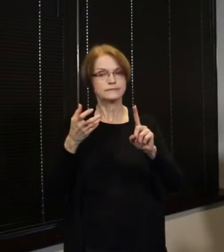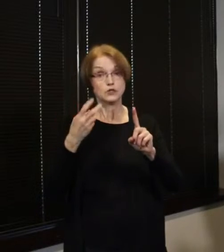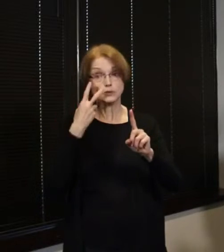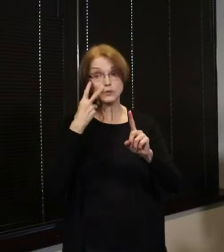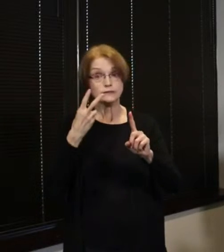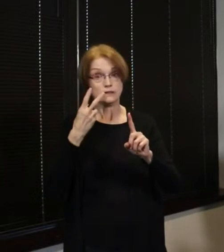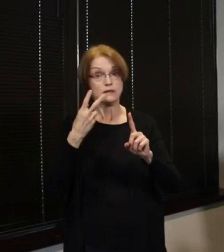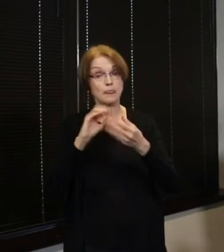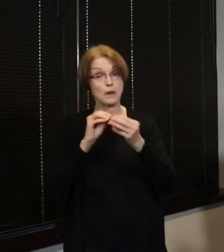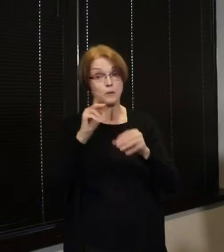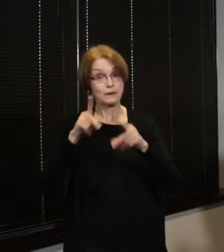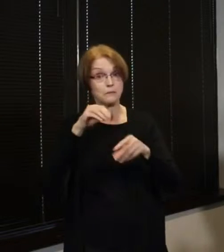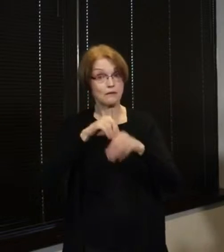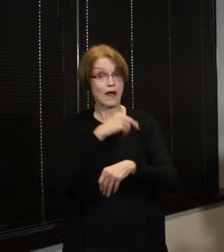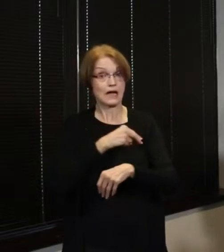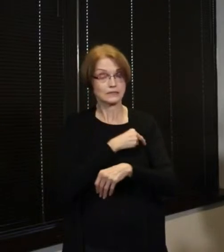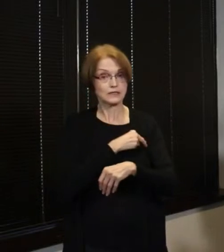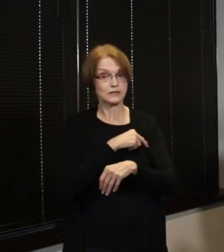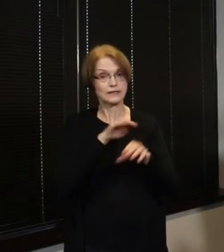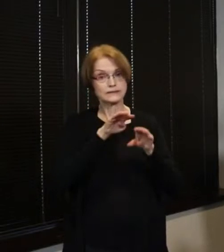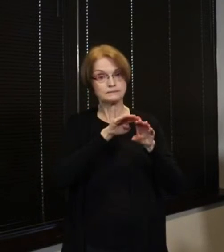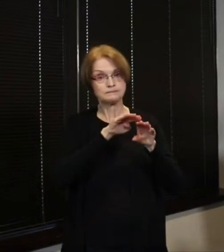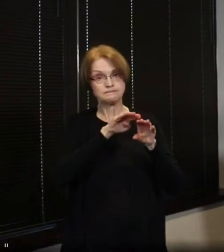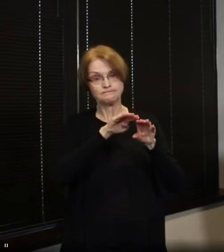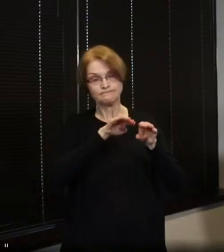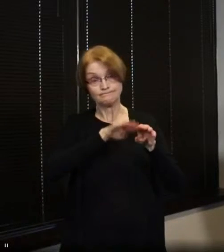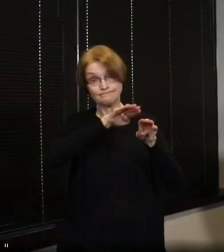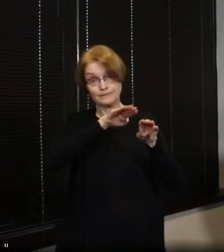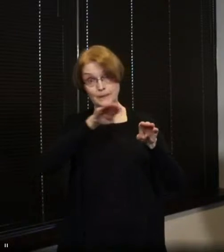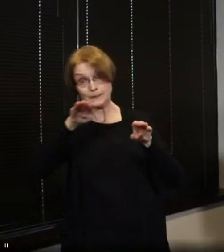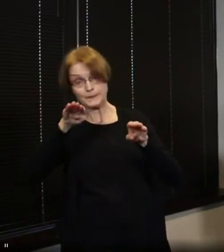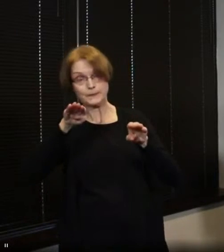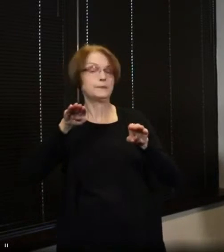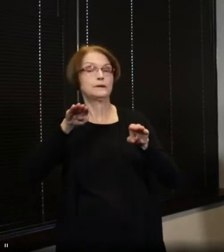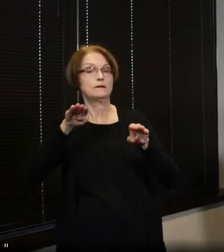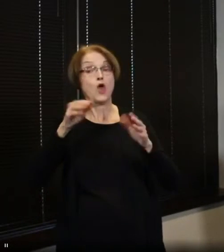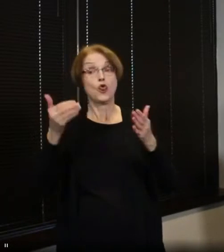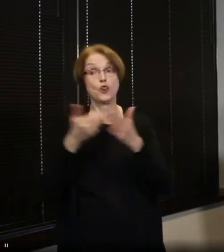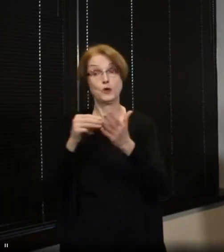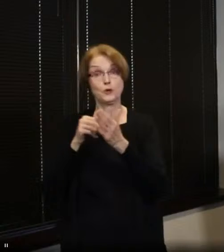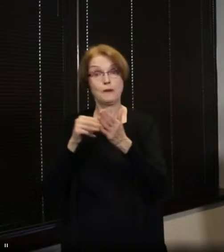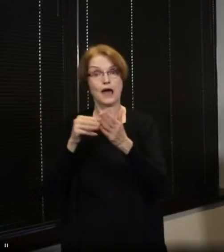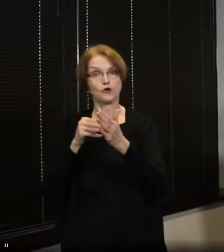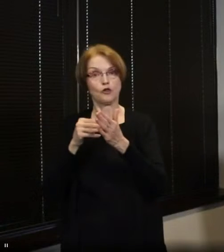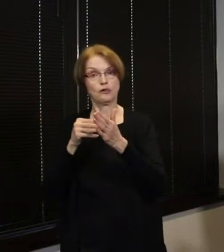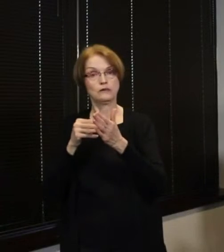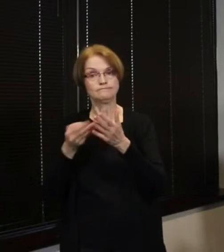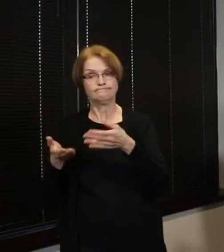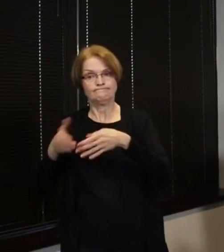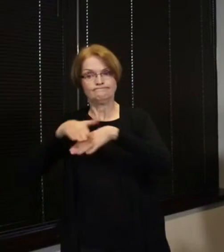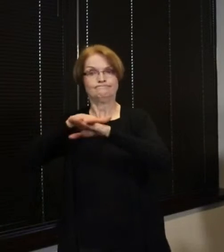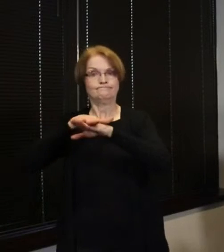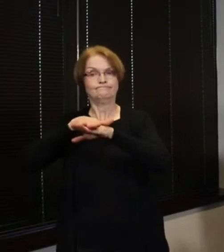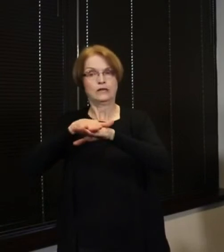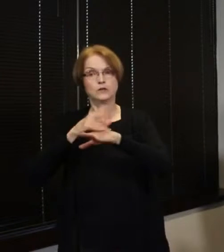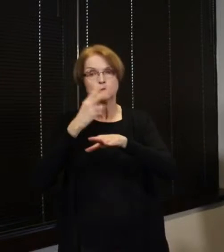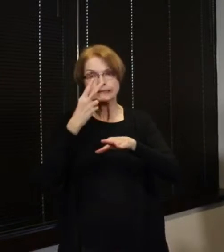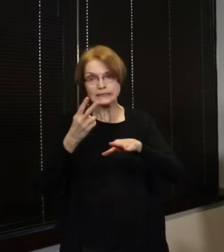has plateaued, and overlaying the new model on it shows how it is starting to make that slight downward